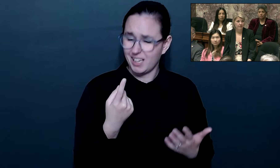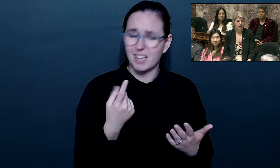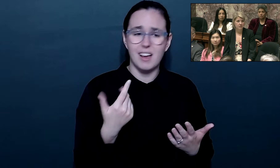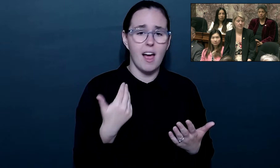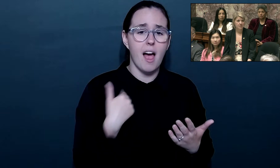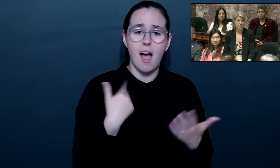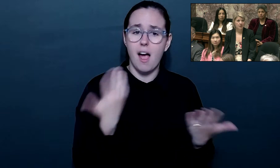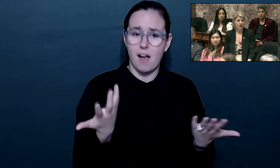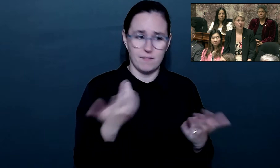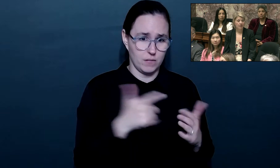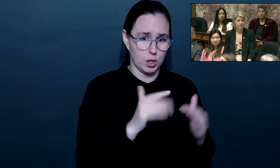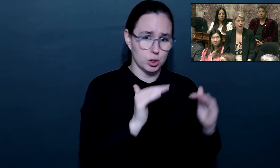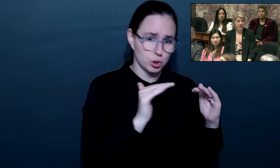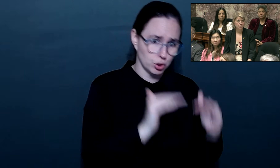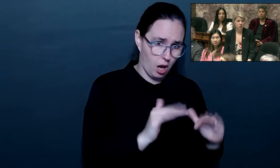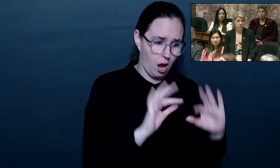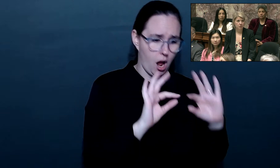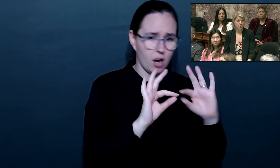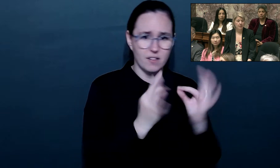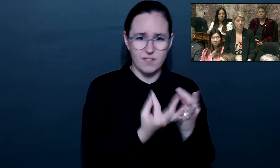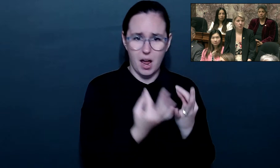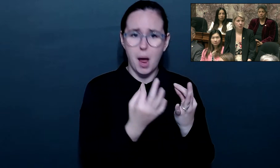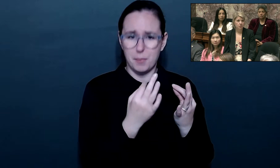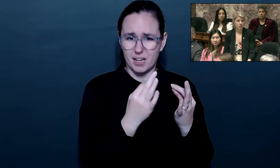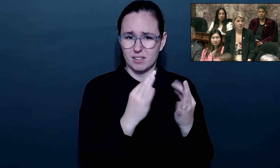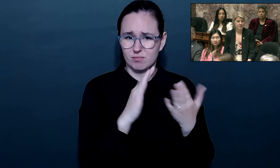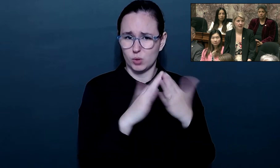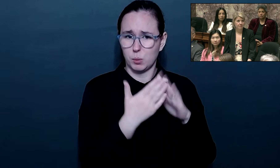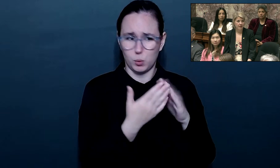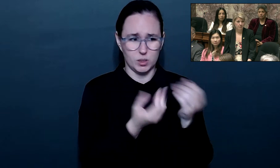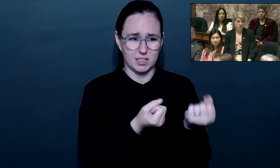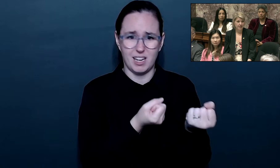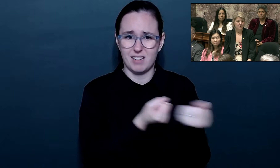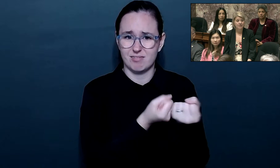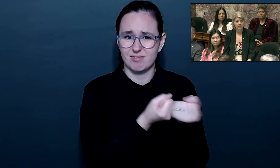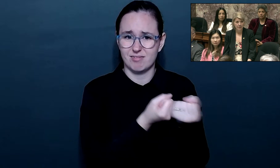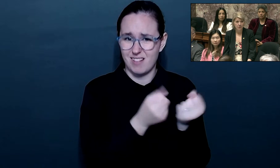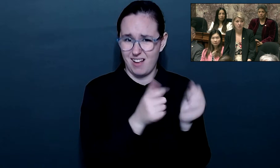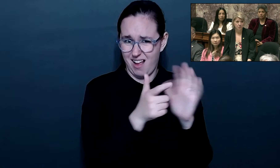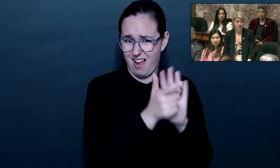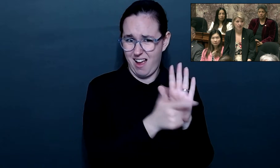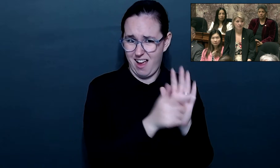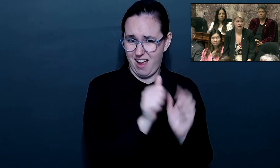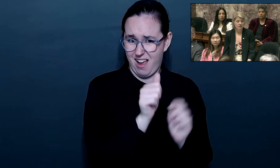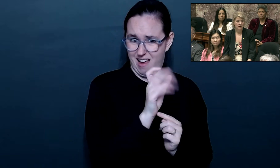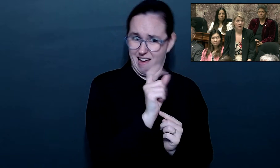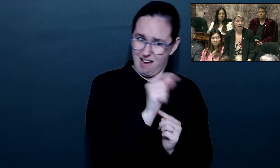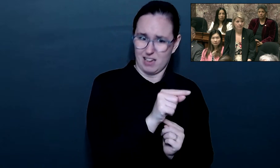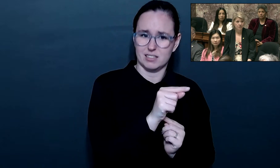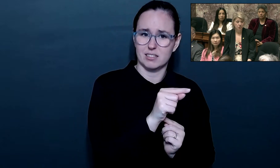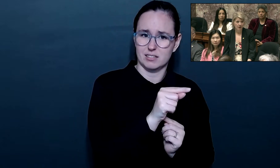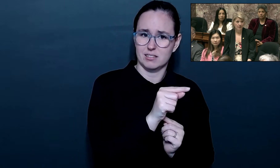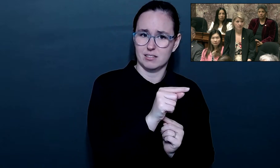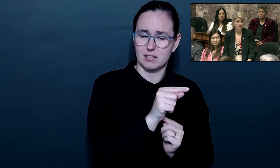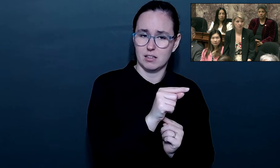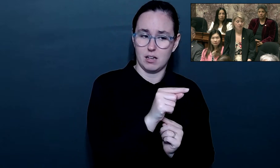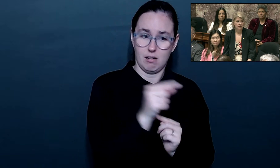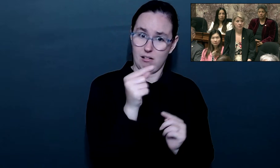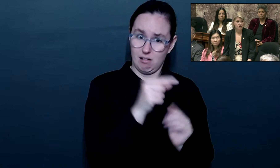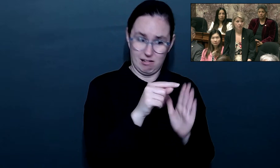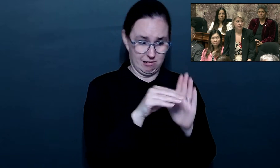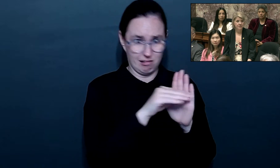that governs making sure that children are safe and protected. The member is right. Every